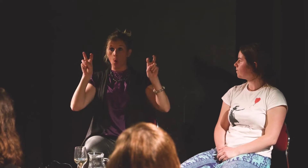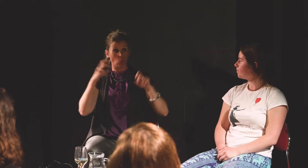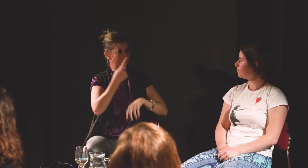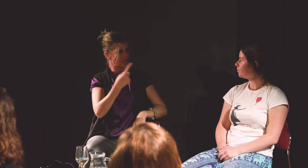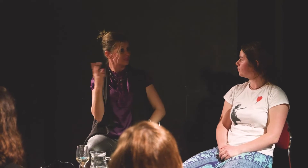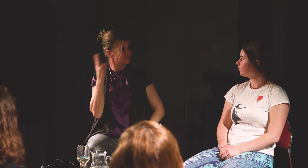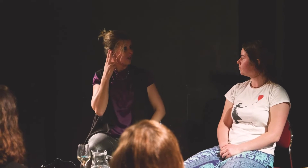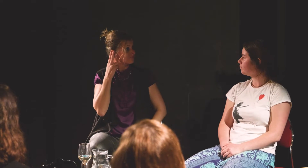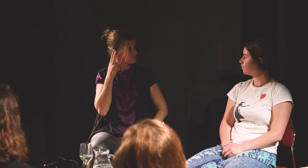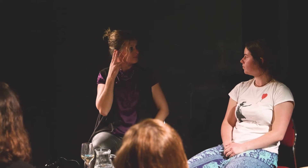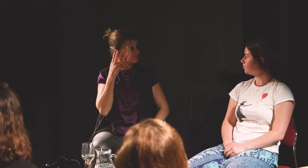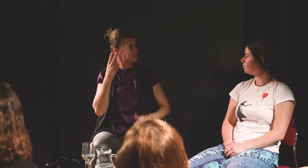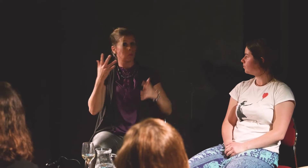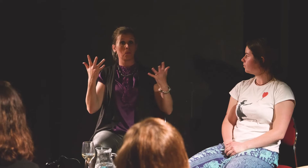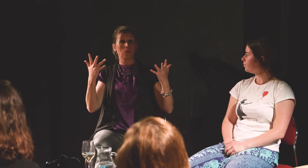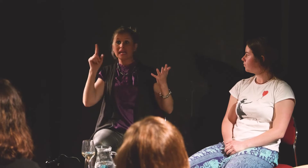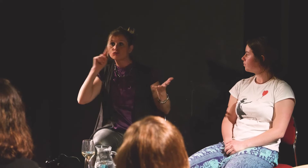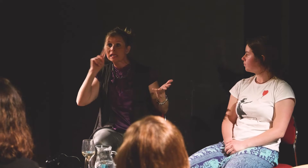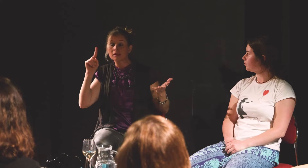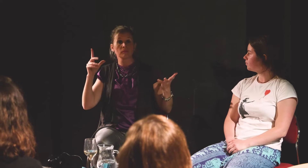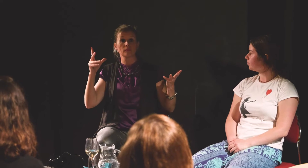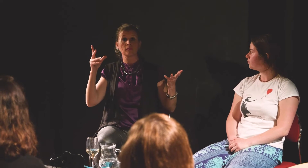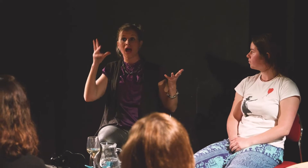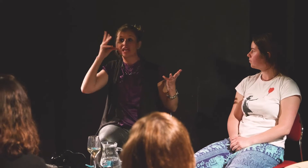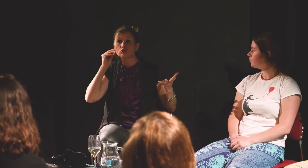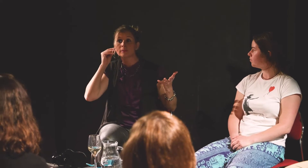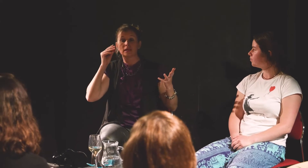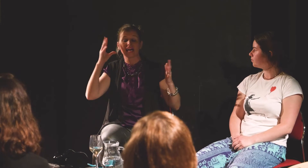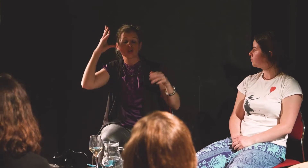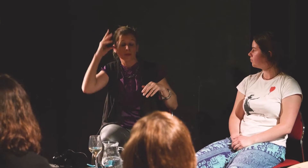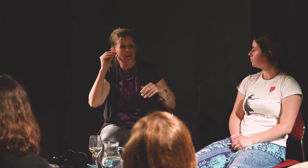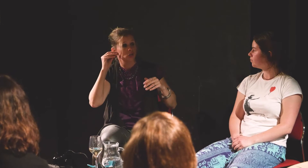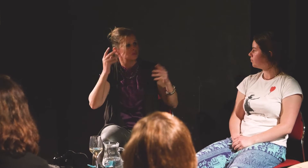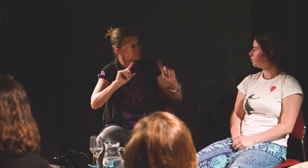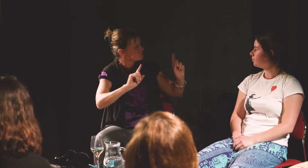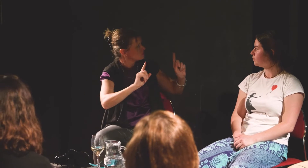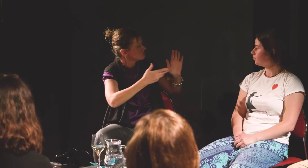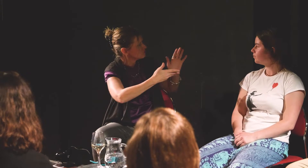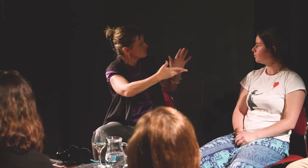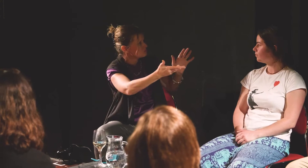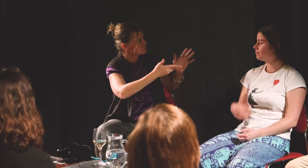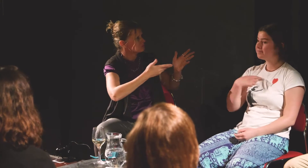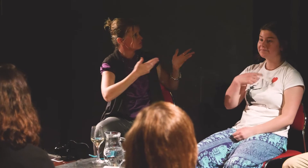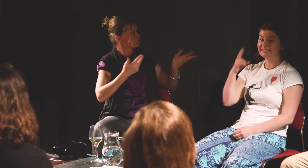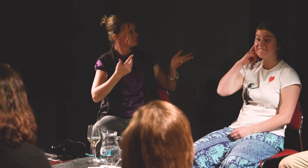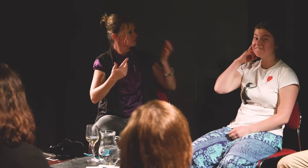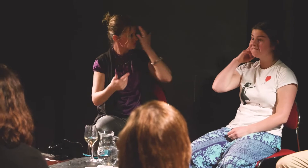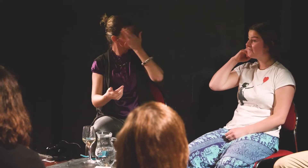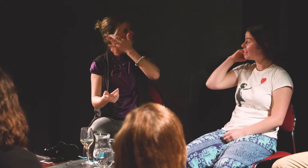So, let's talk about deafness. Do you call yourself deaf, hearing impaired. What label do you use? I